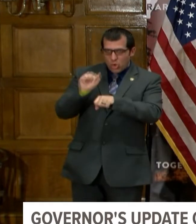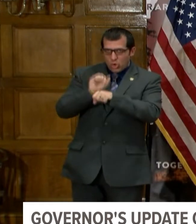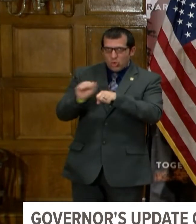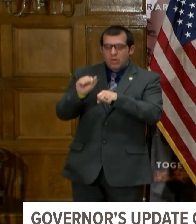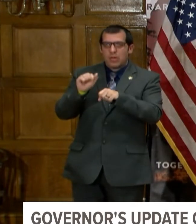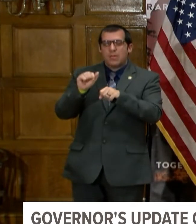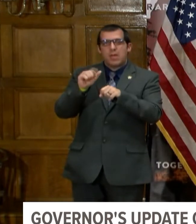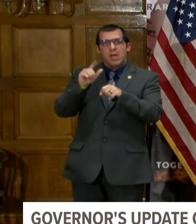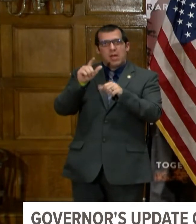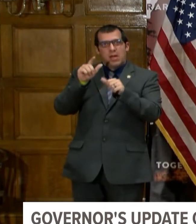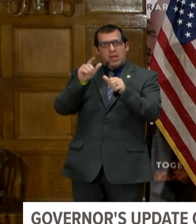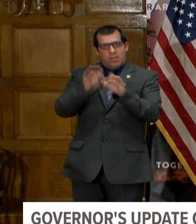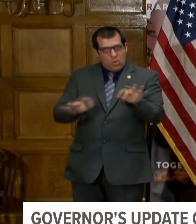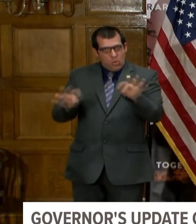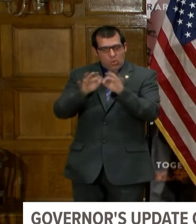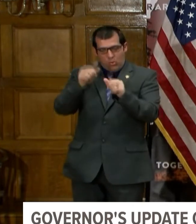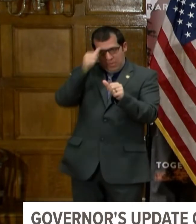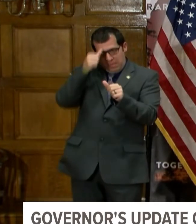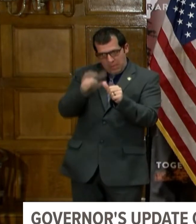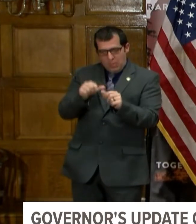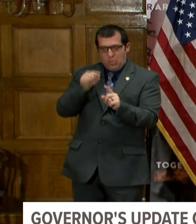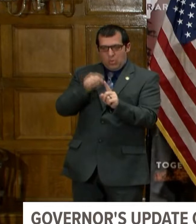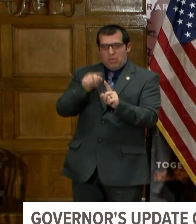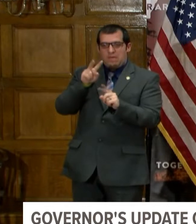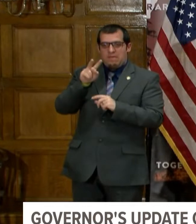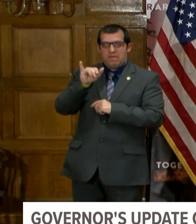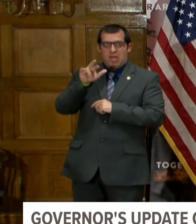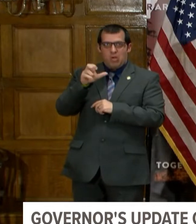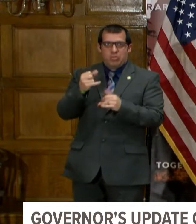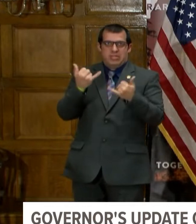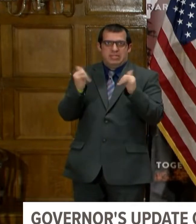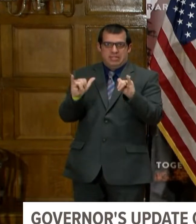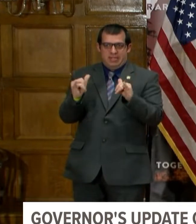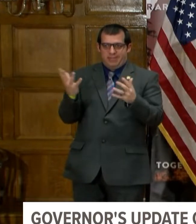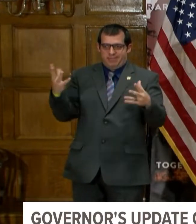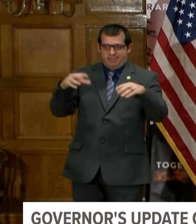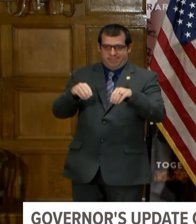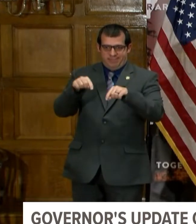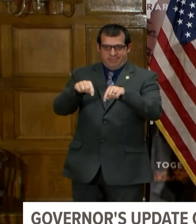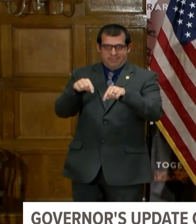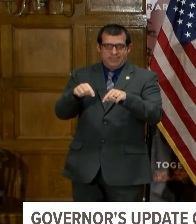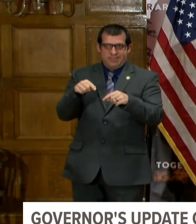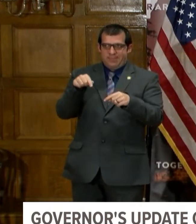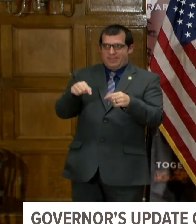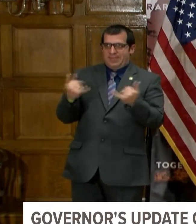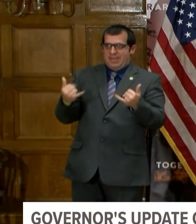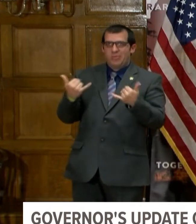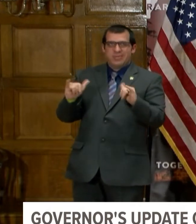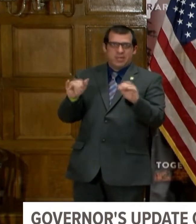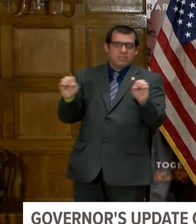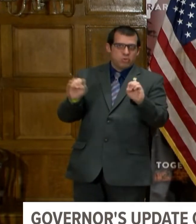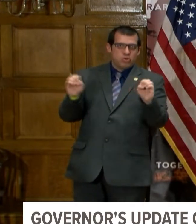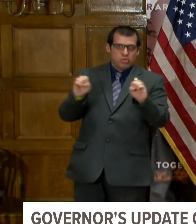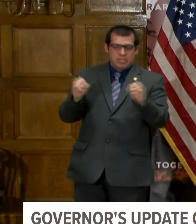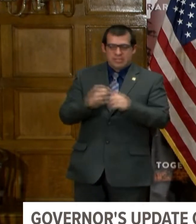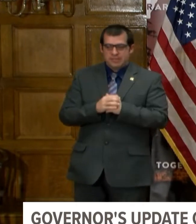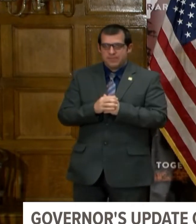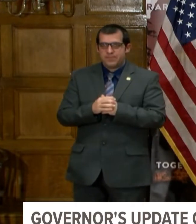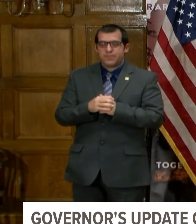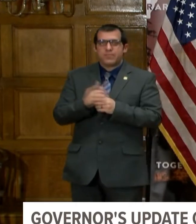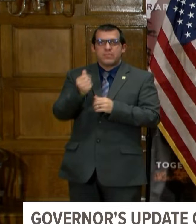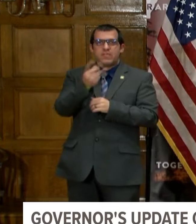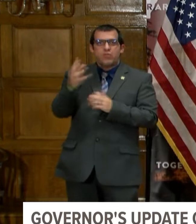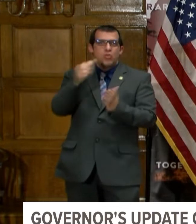forget the virus that continues to be part of this emergency and the reason for it. I wanted to share a couple